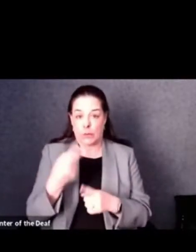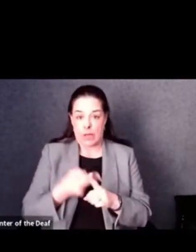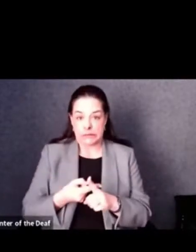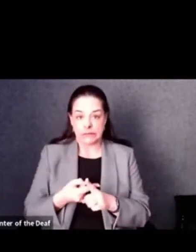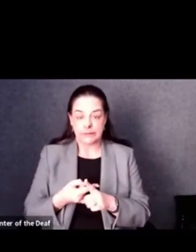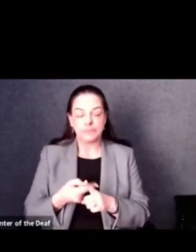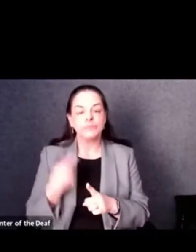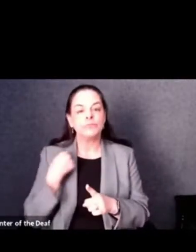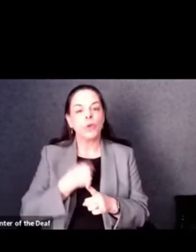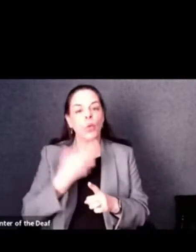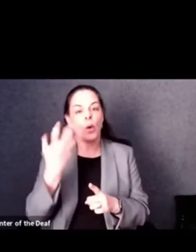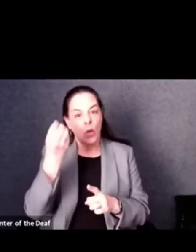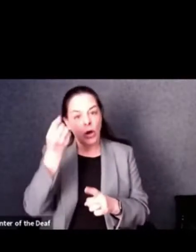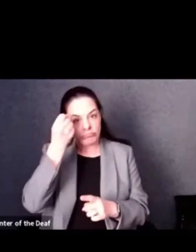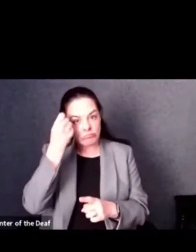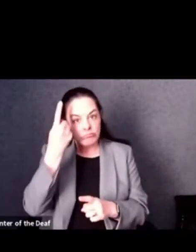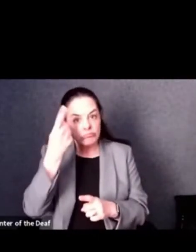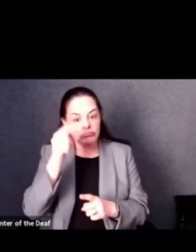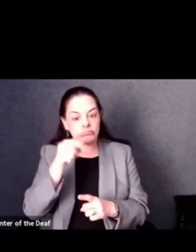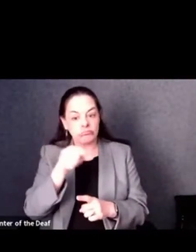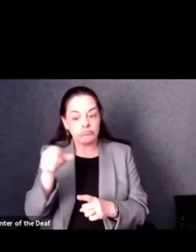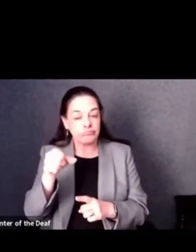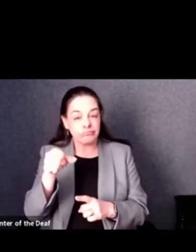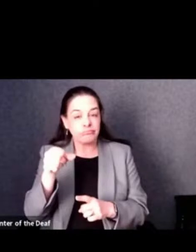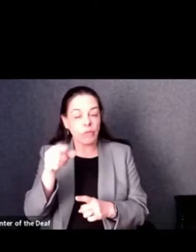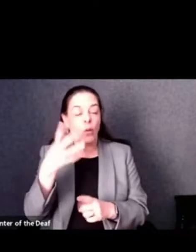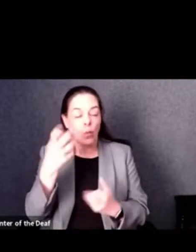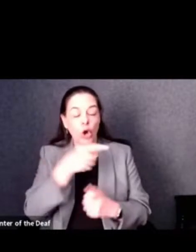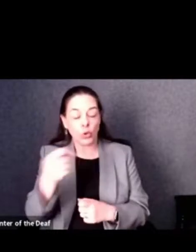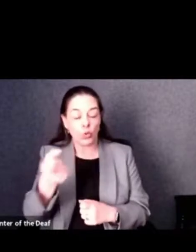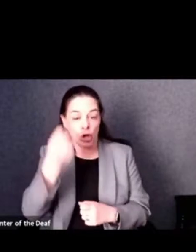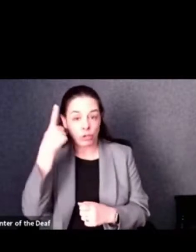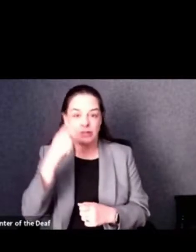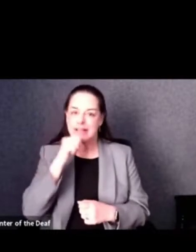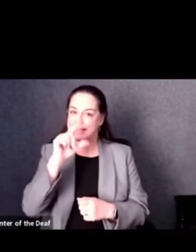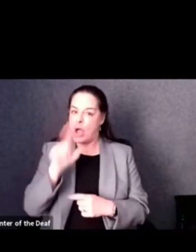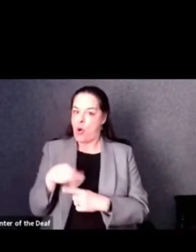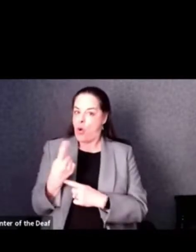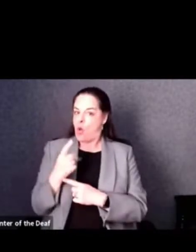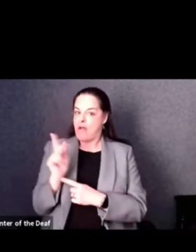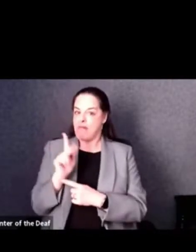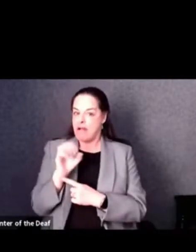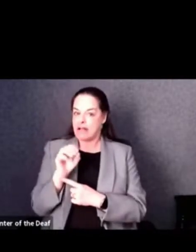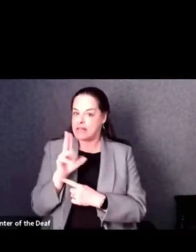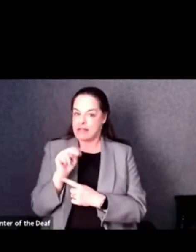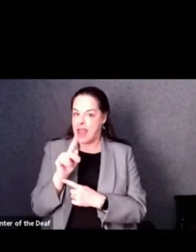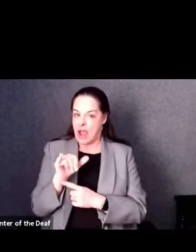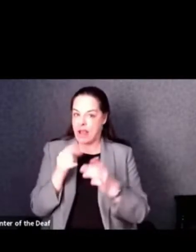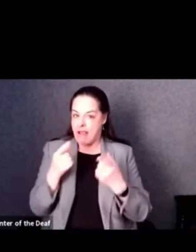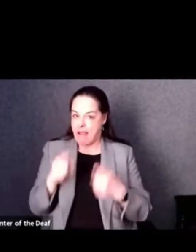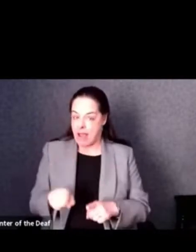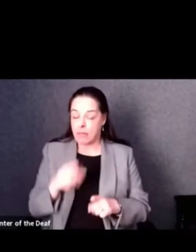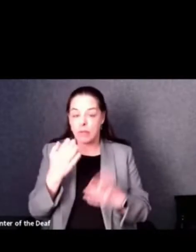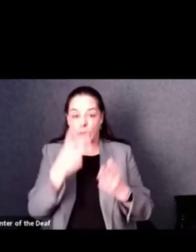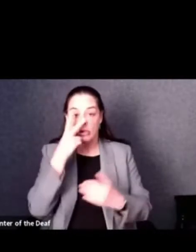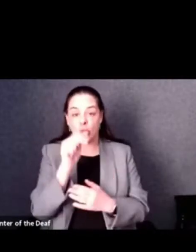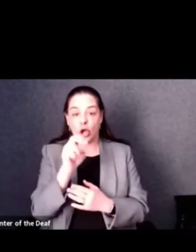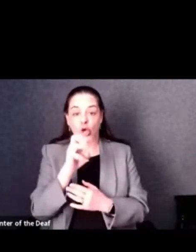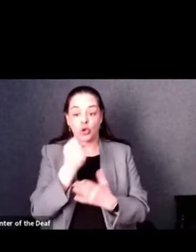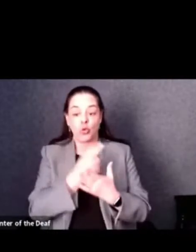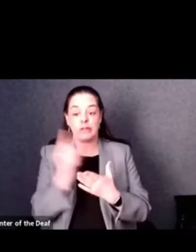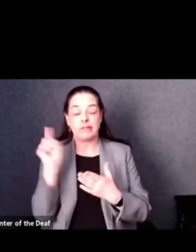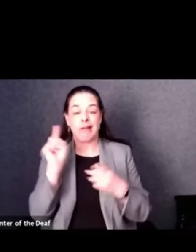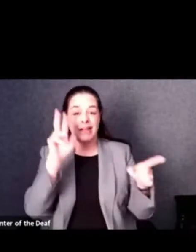We want to be clear that this is not unique to Knox County. You may have seen in the news last week in Davidson County that the Metro Public